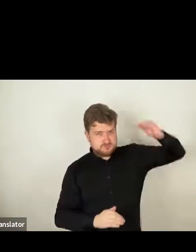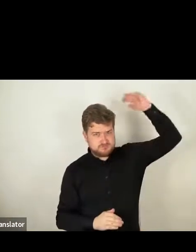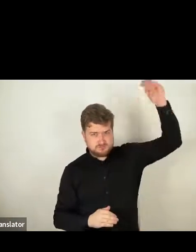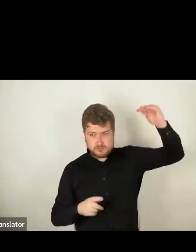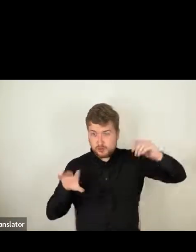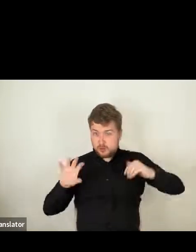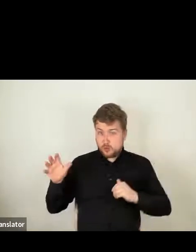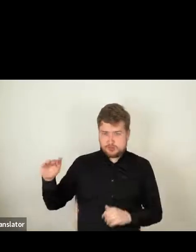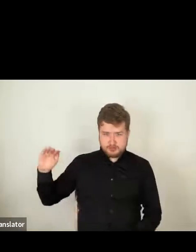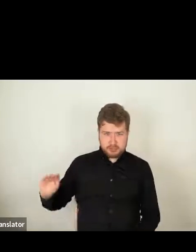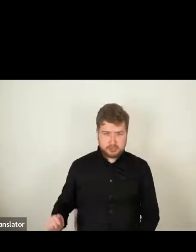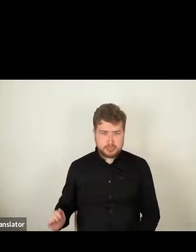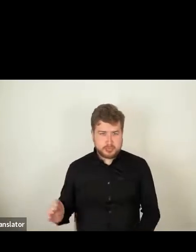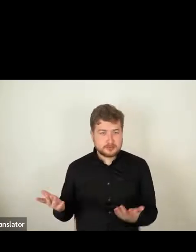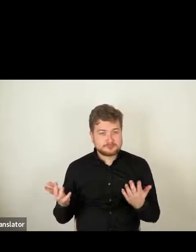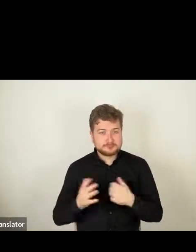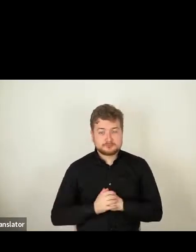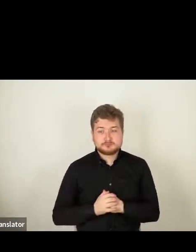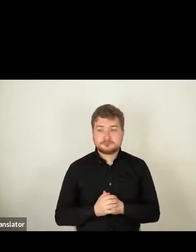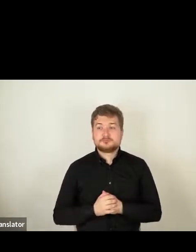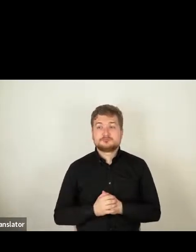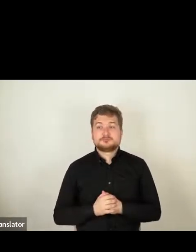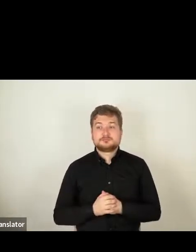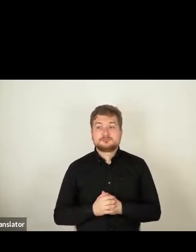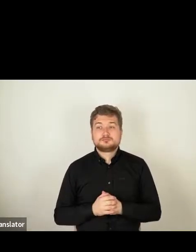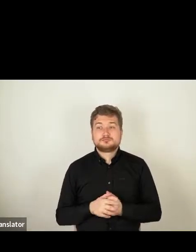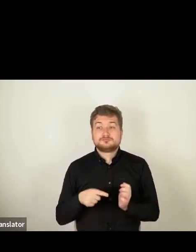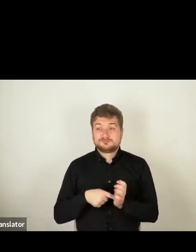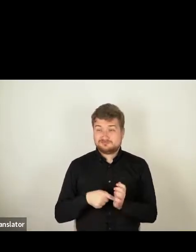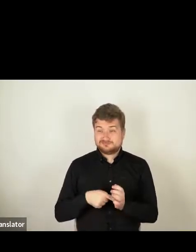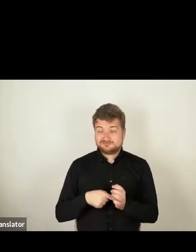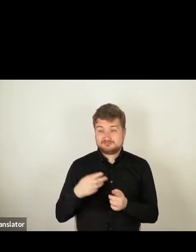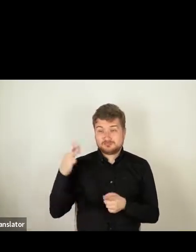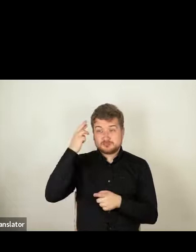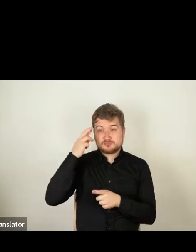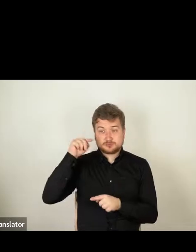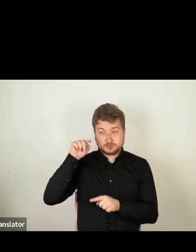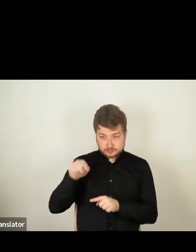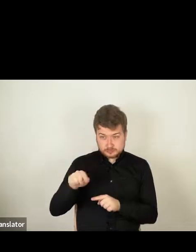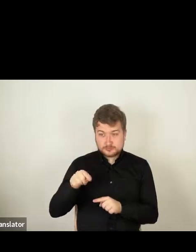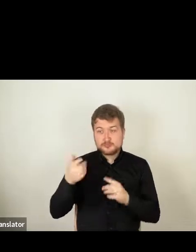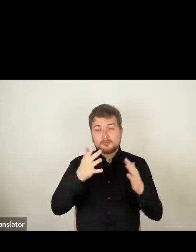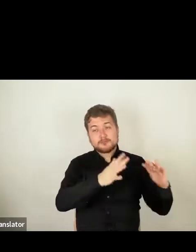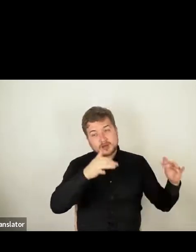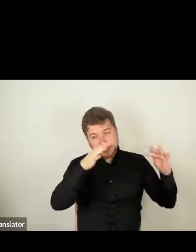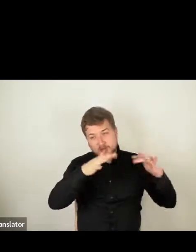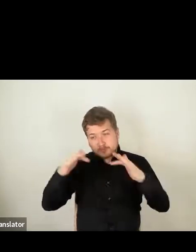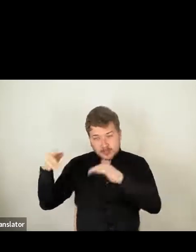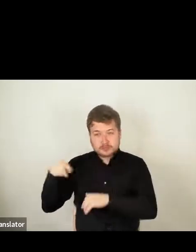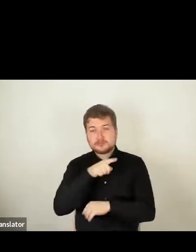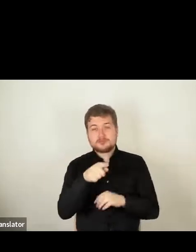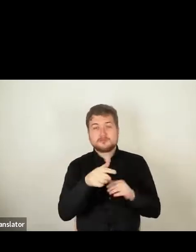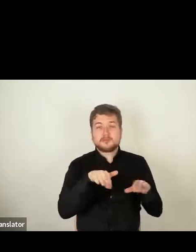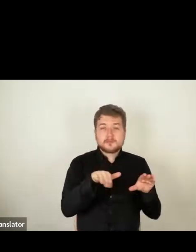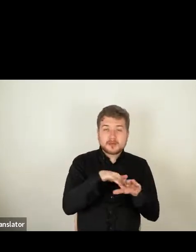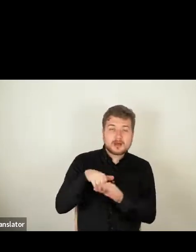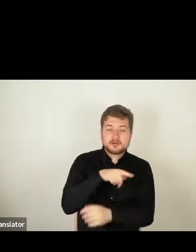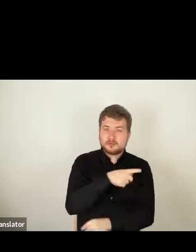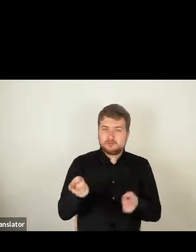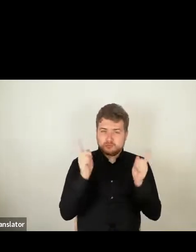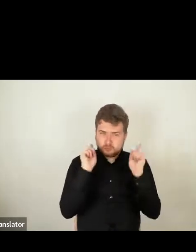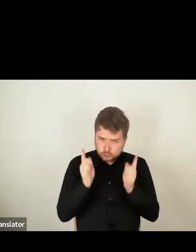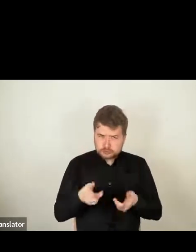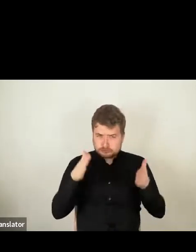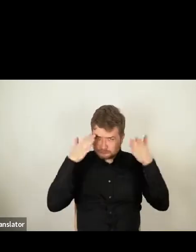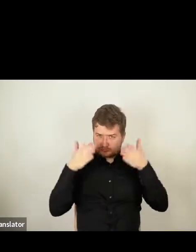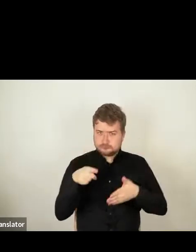this gender sensitivity in all parliaments within the OSCE. And I think, again, one of the things we're finding,